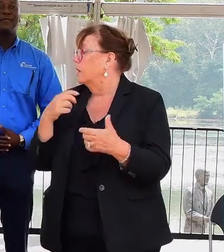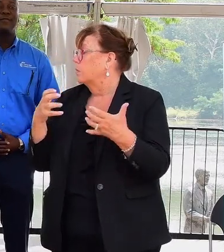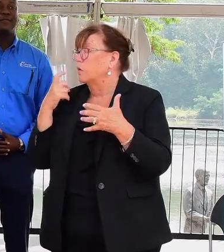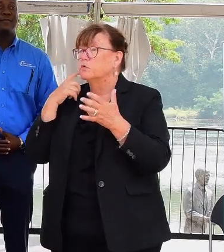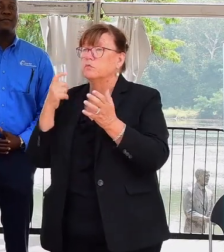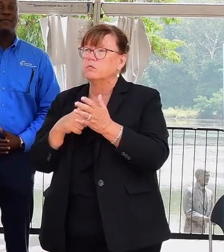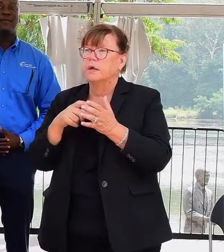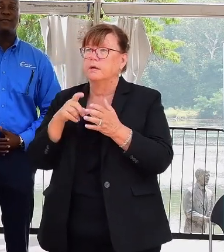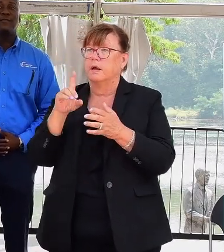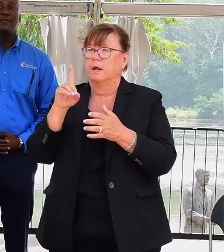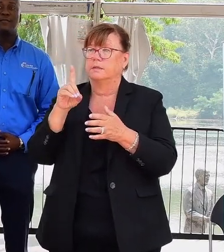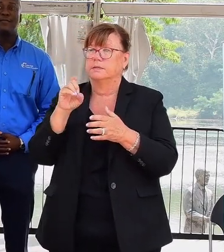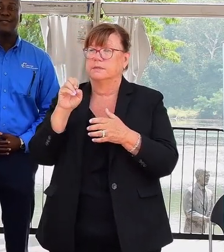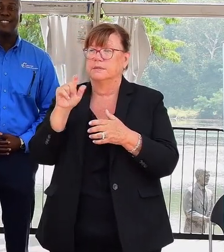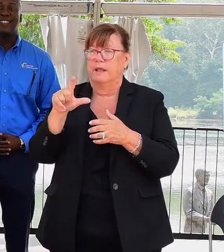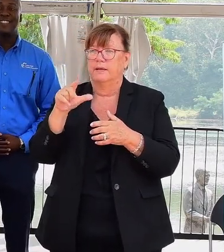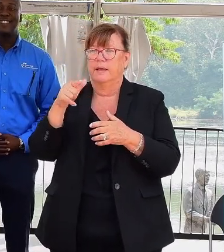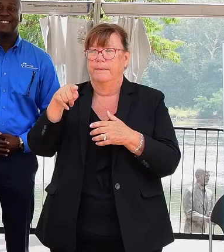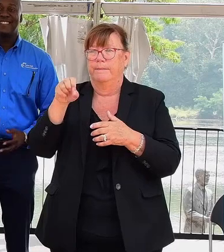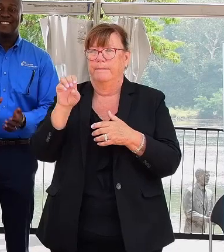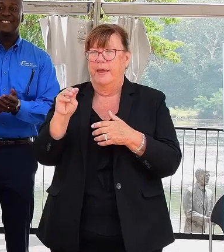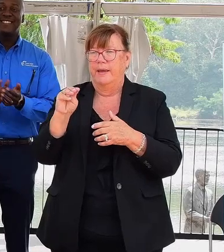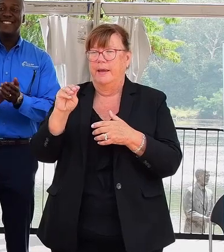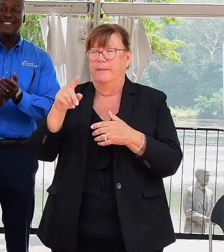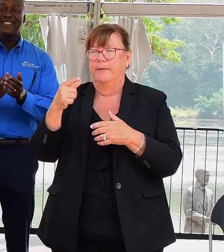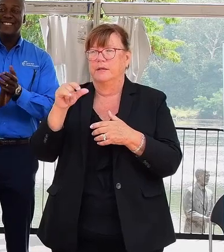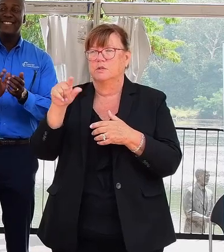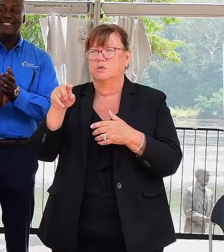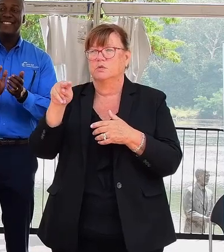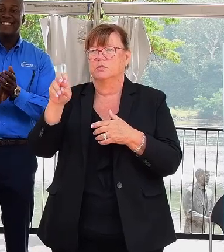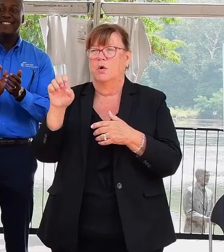I also want to recognize Delegate Pam Gazzoni